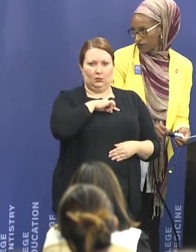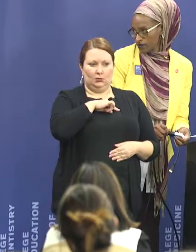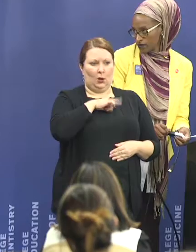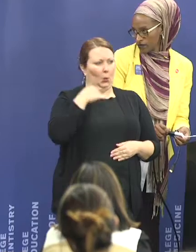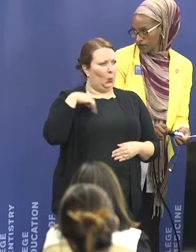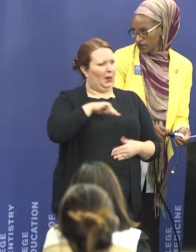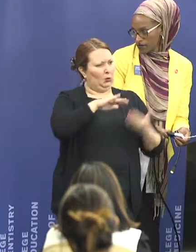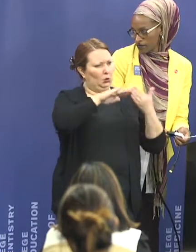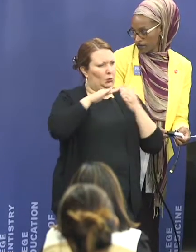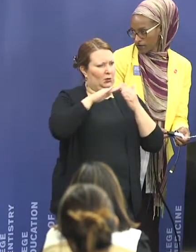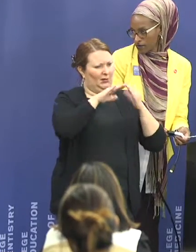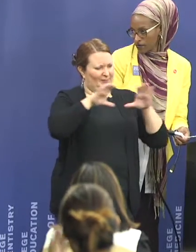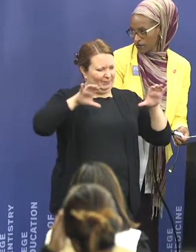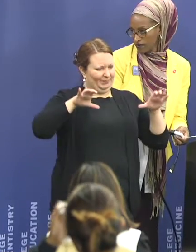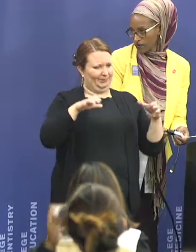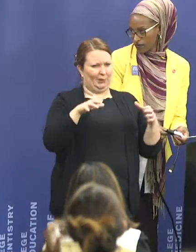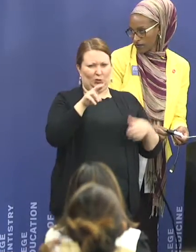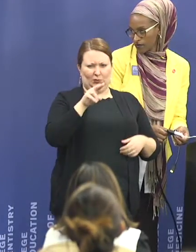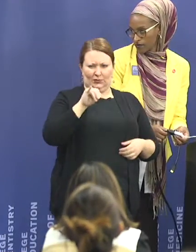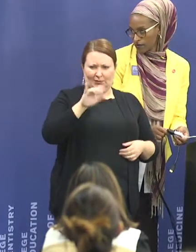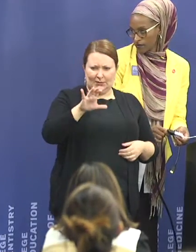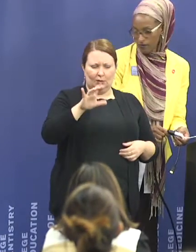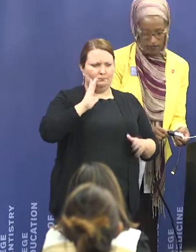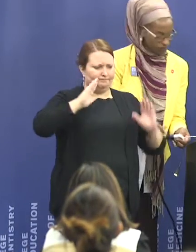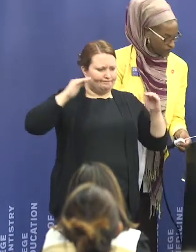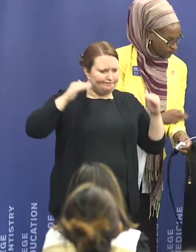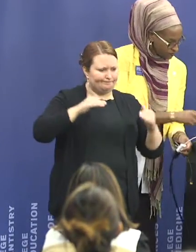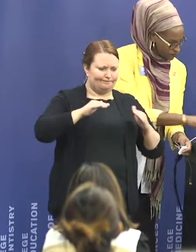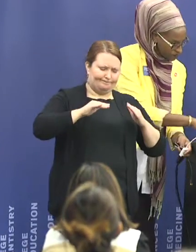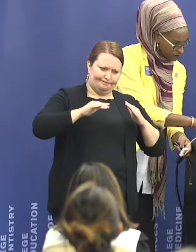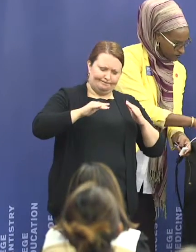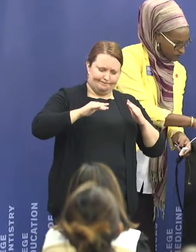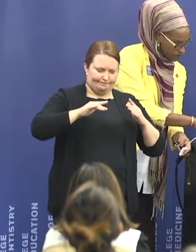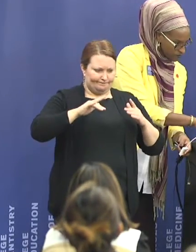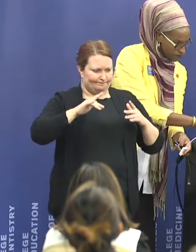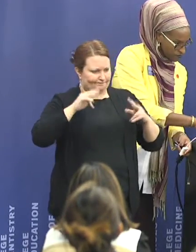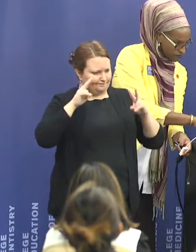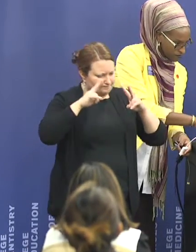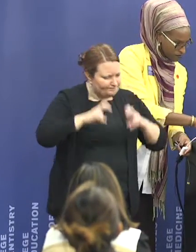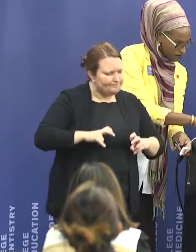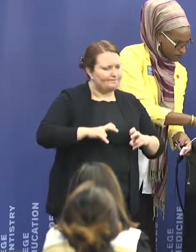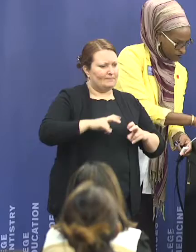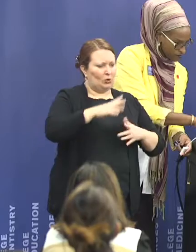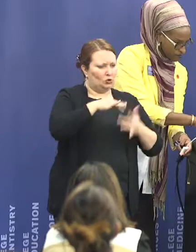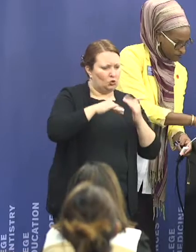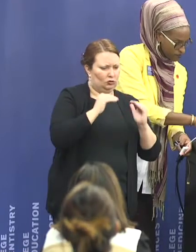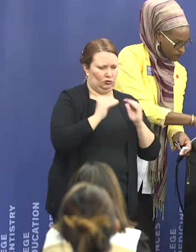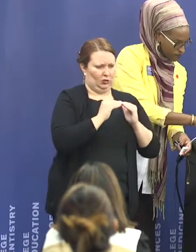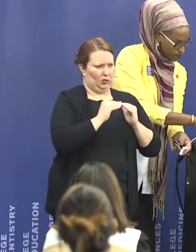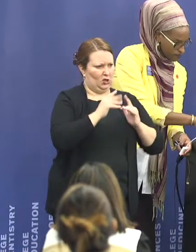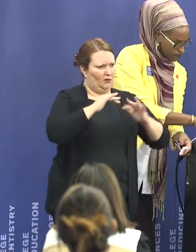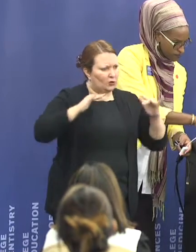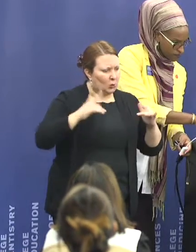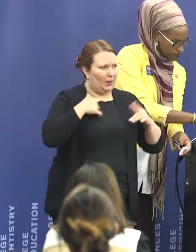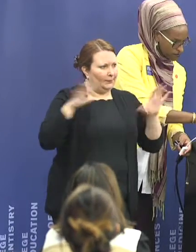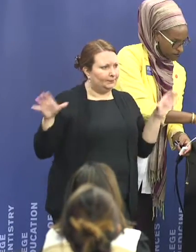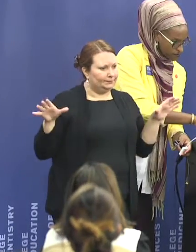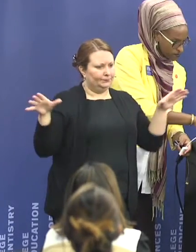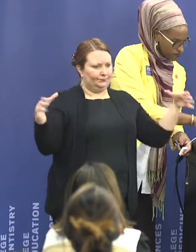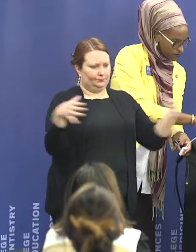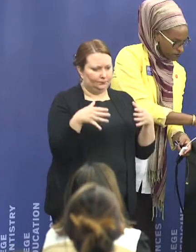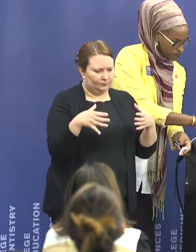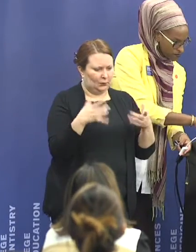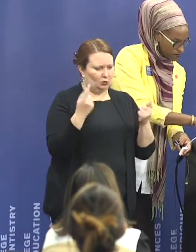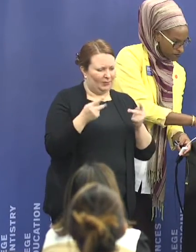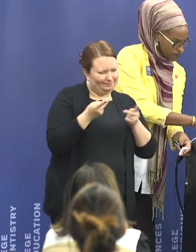a community here at UIC dedicated to social justice and diversity, we come together to try to understand current